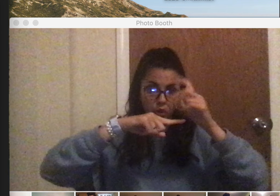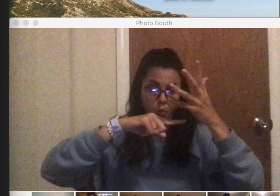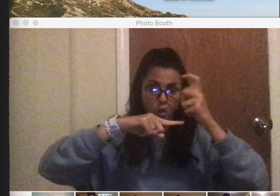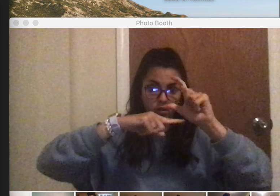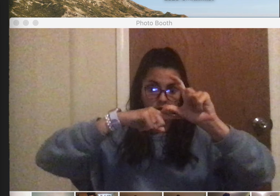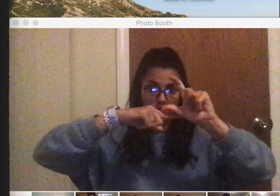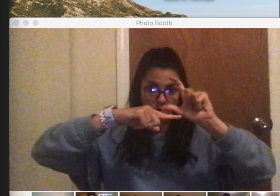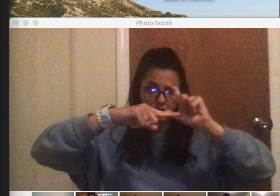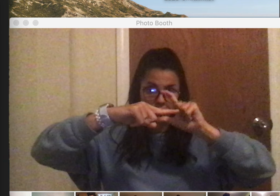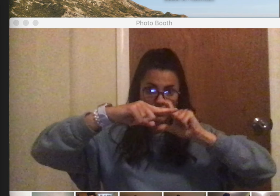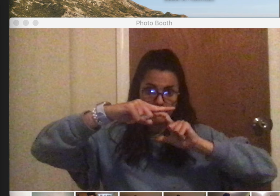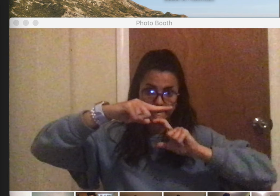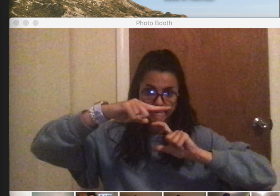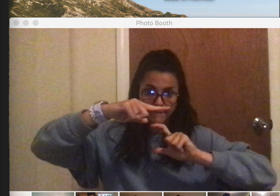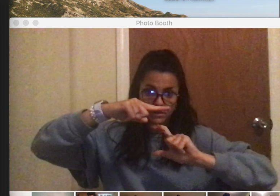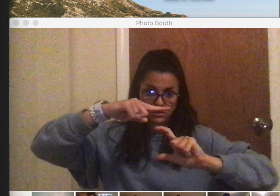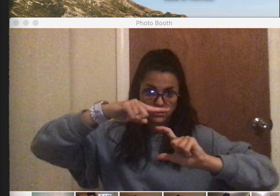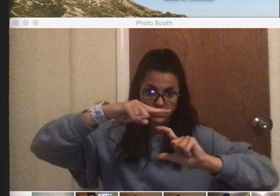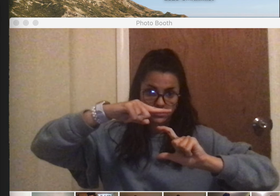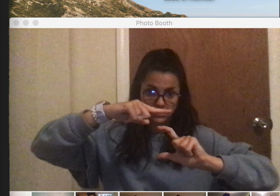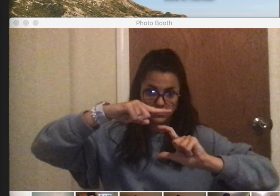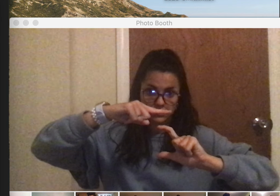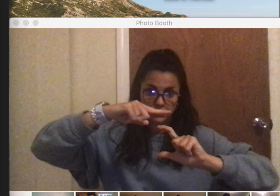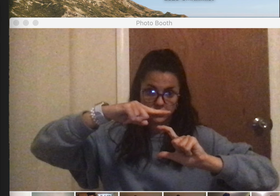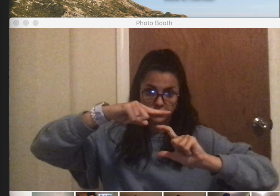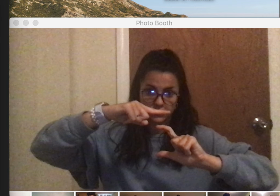going to circle the other one in black.